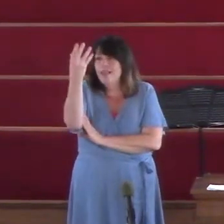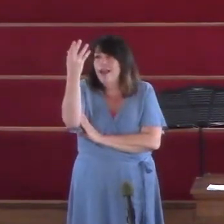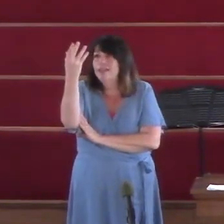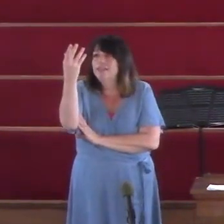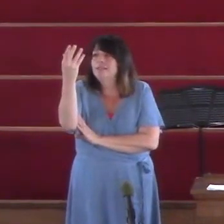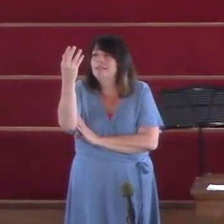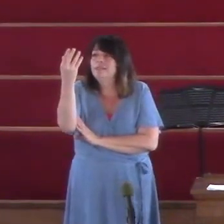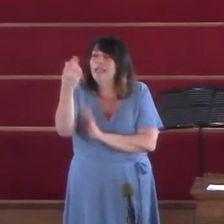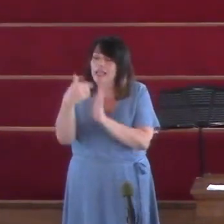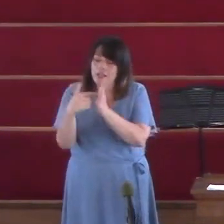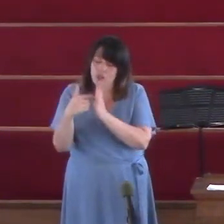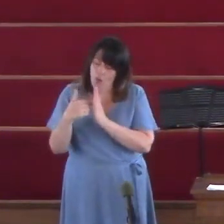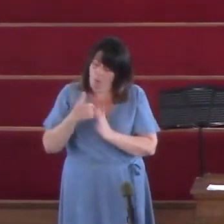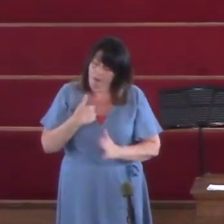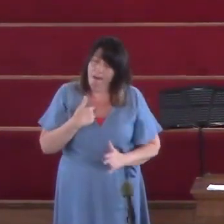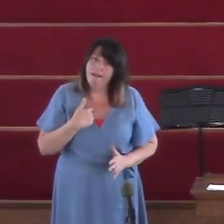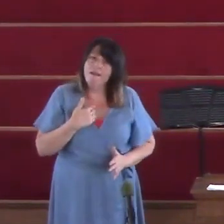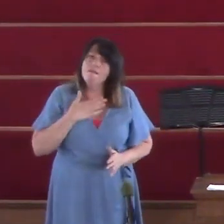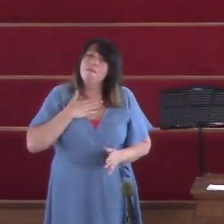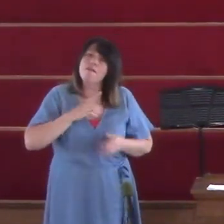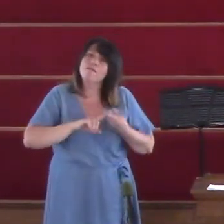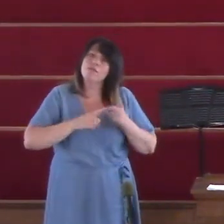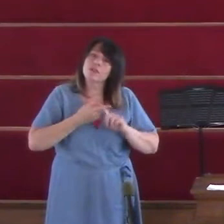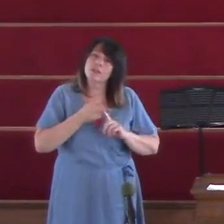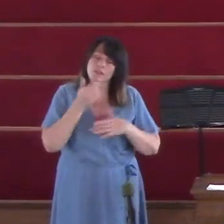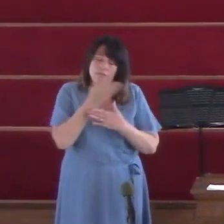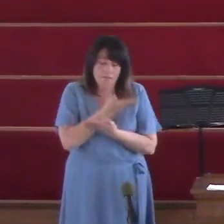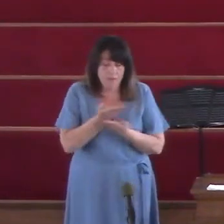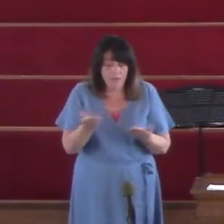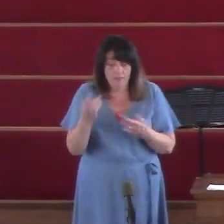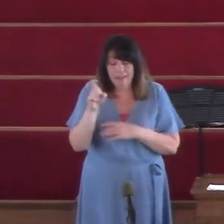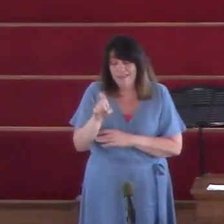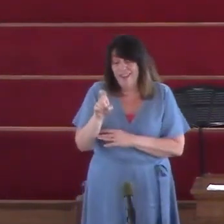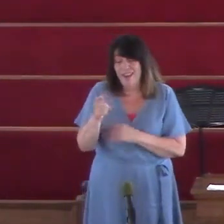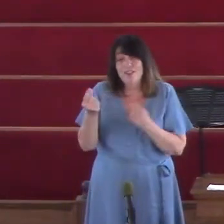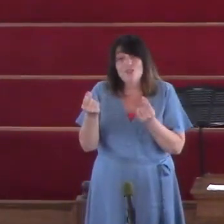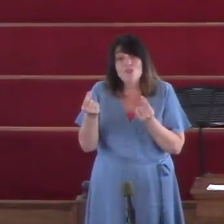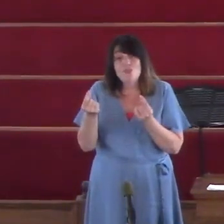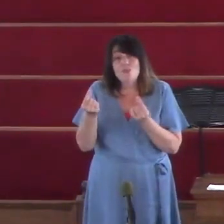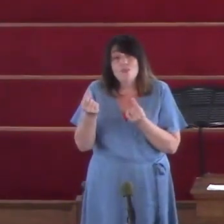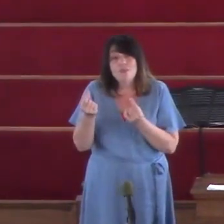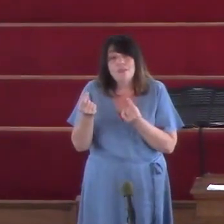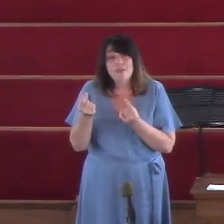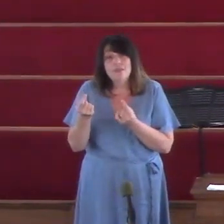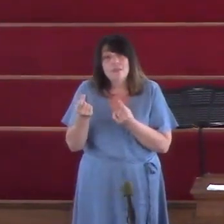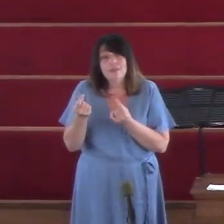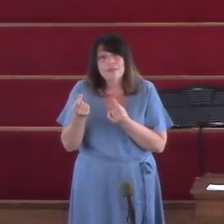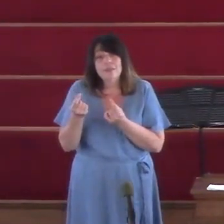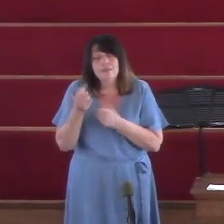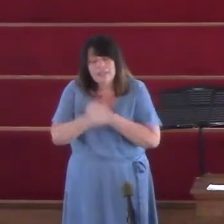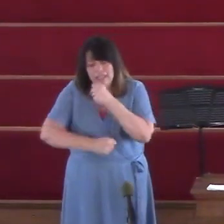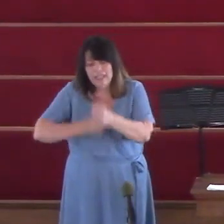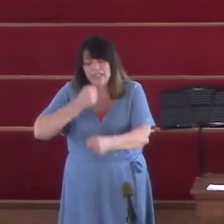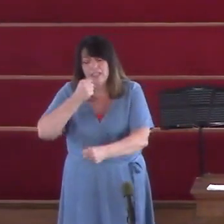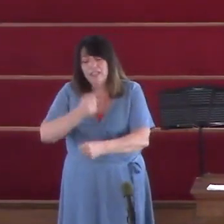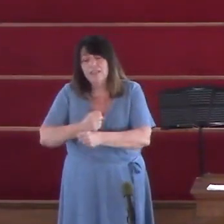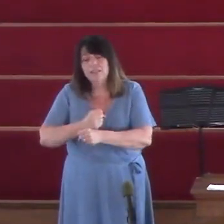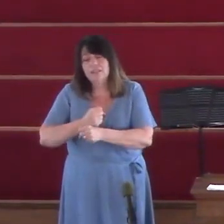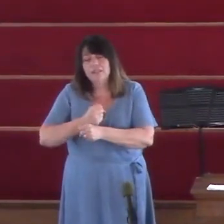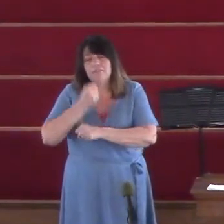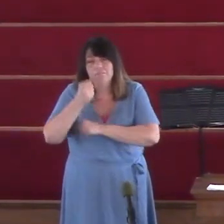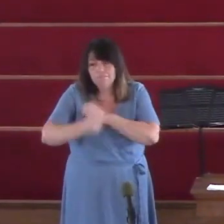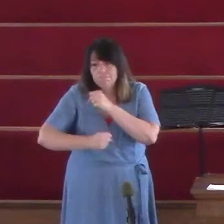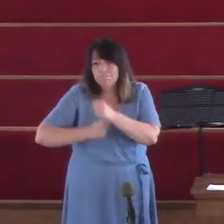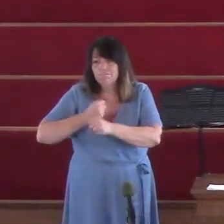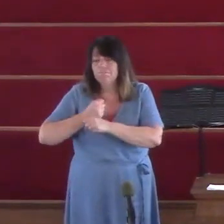and show me, my friends, the things that I need to do. And I thought the years have passed. I